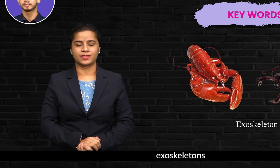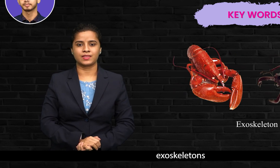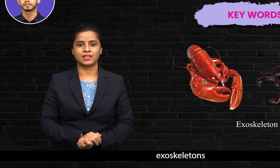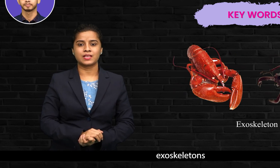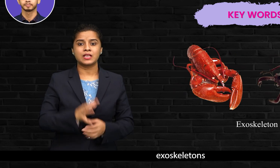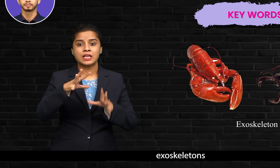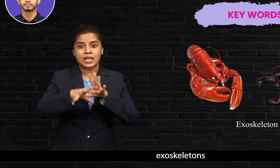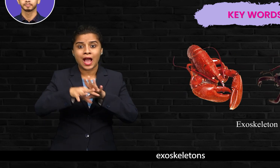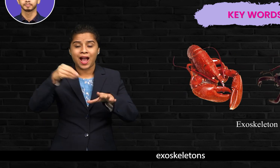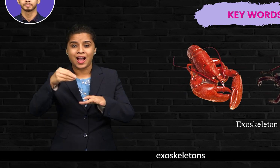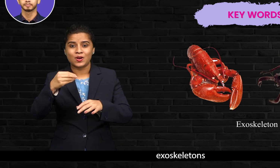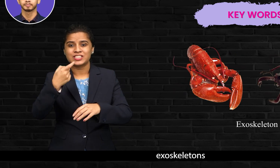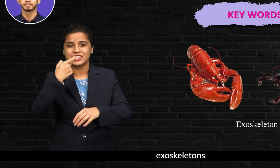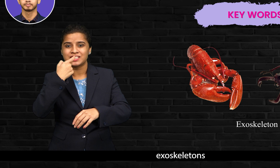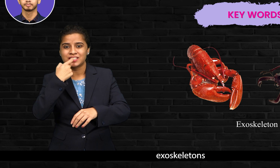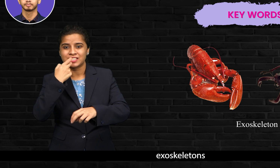exoskeletons,